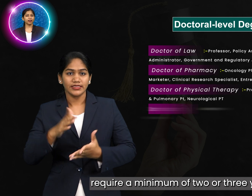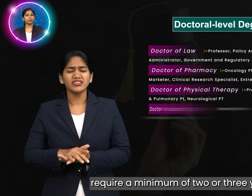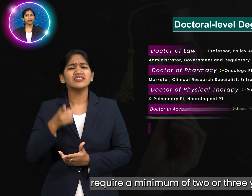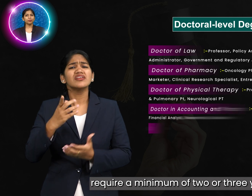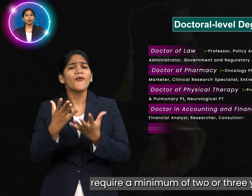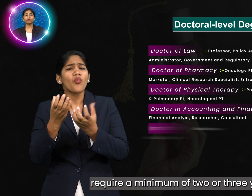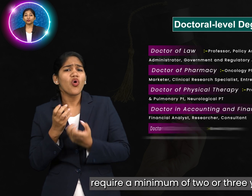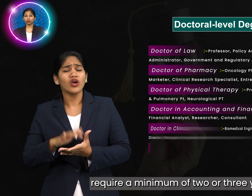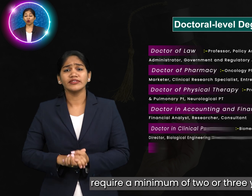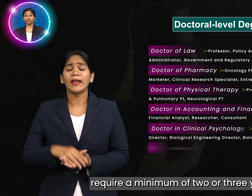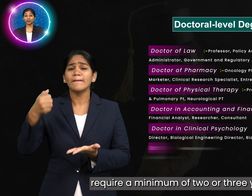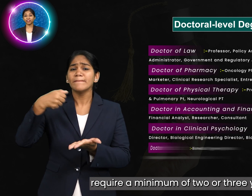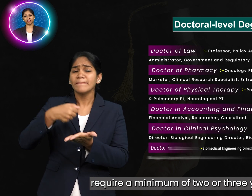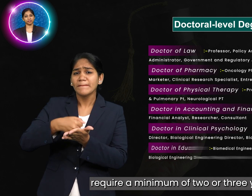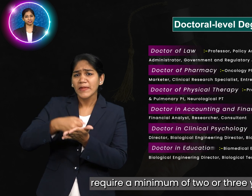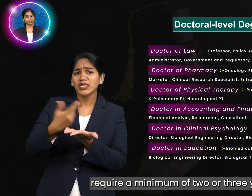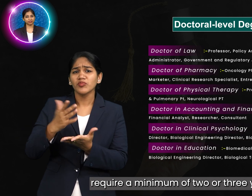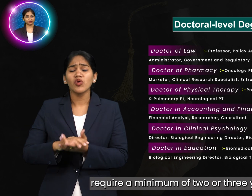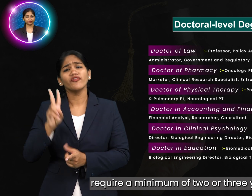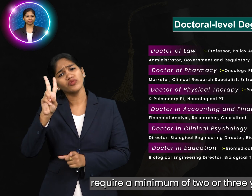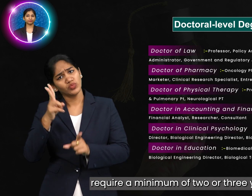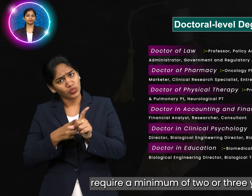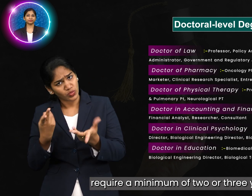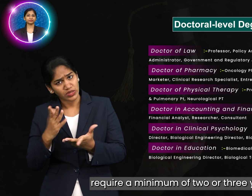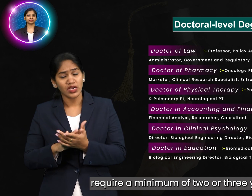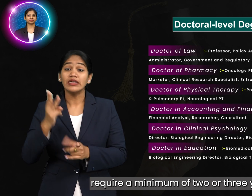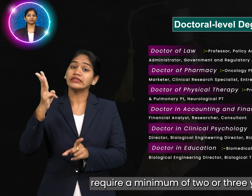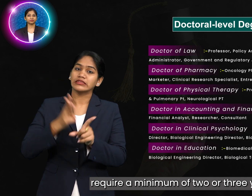require a minimum of 2 or 3 years